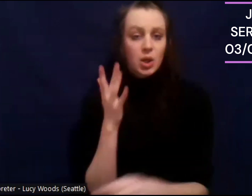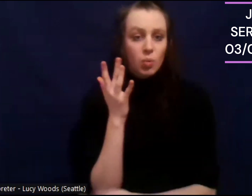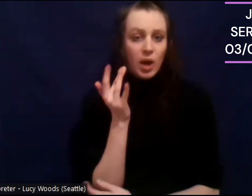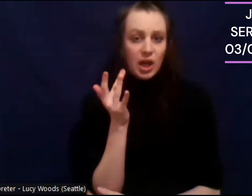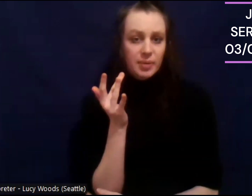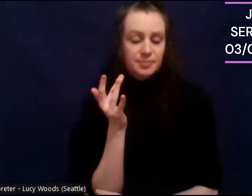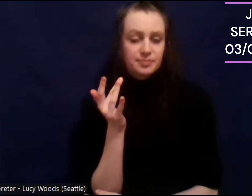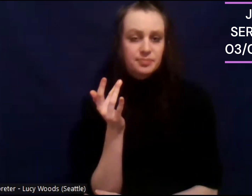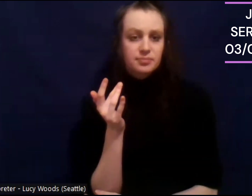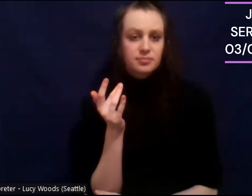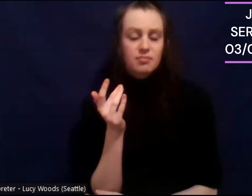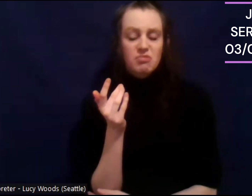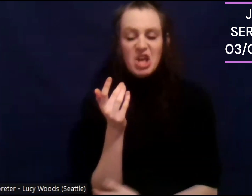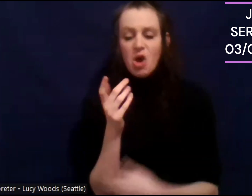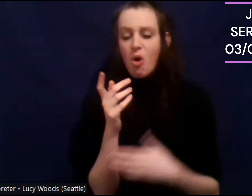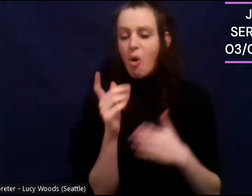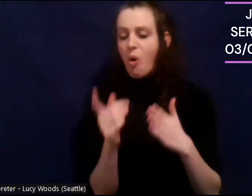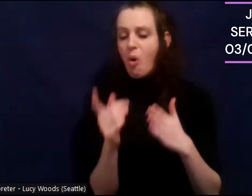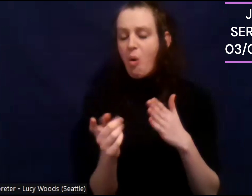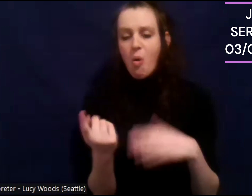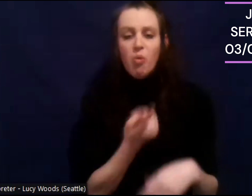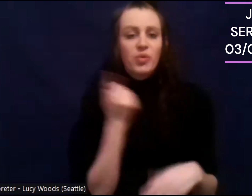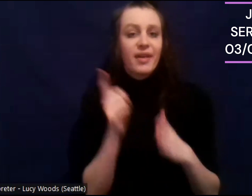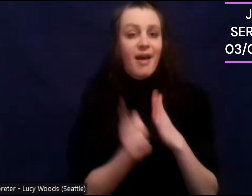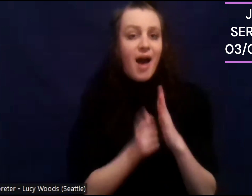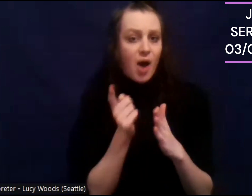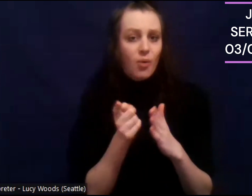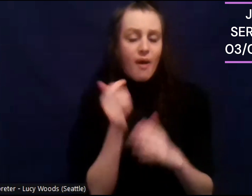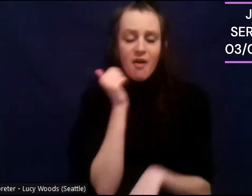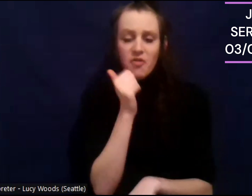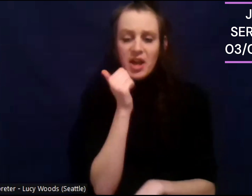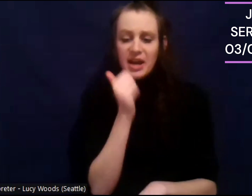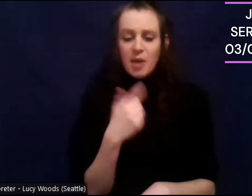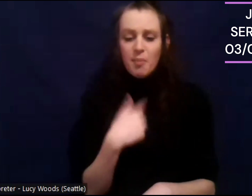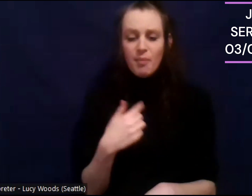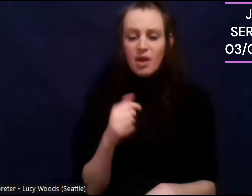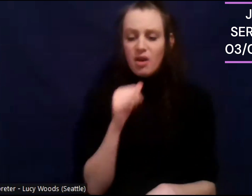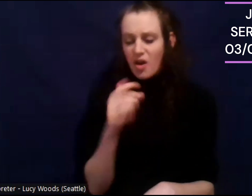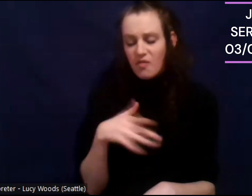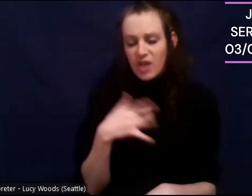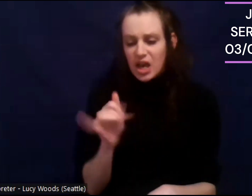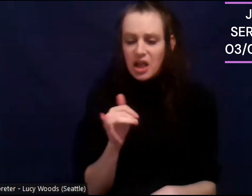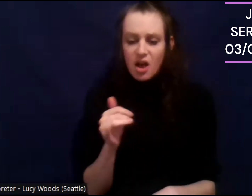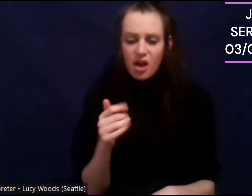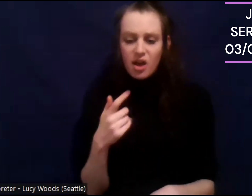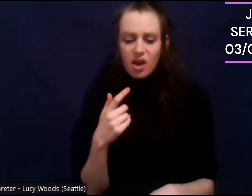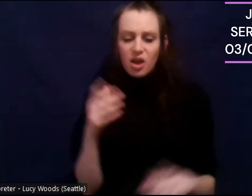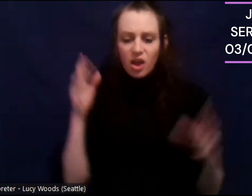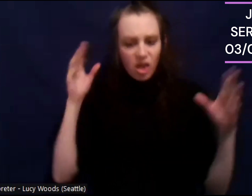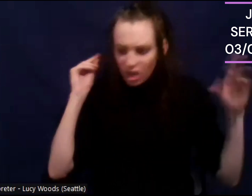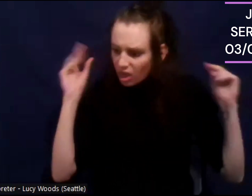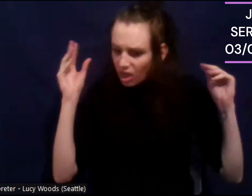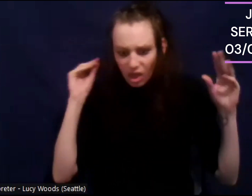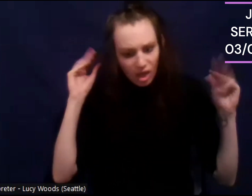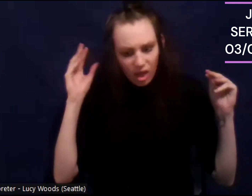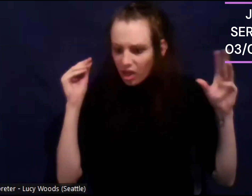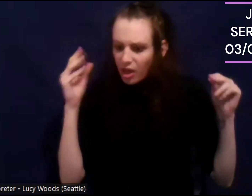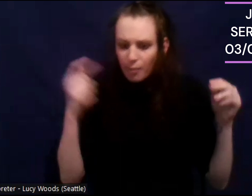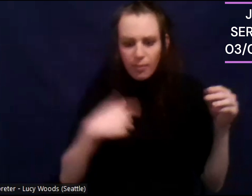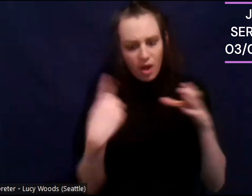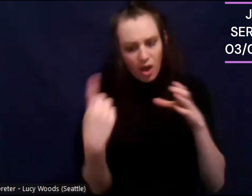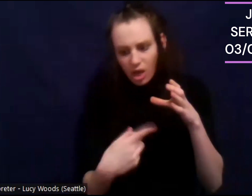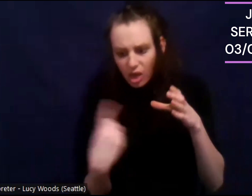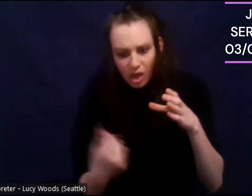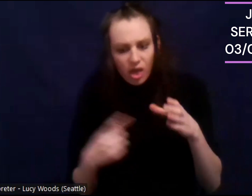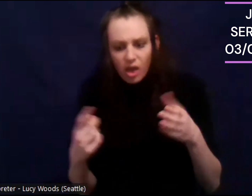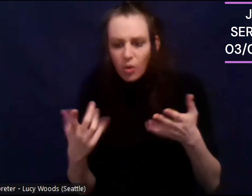day where I felt like I didn't have a thousand voices screaming in my head, that I wasn't like stuck in this spiral of self-destruction